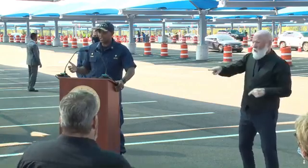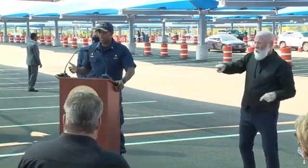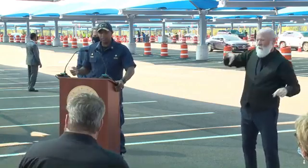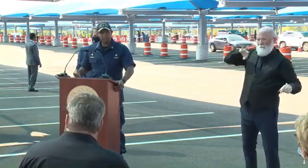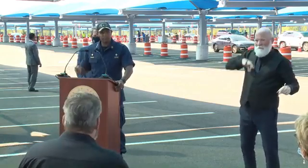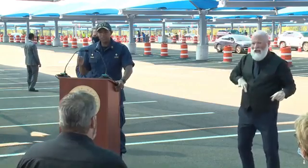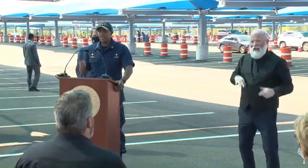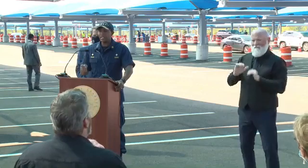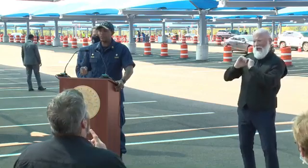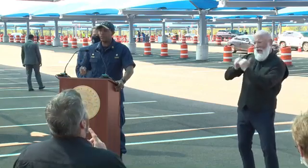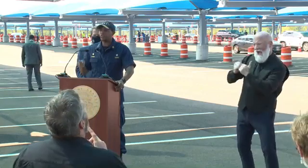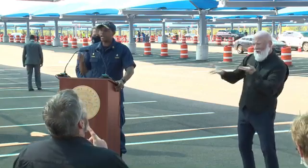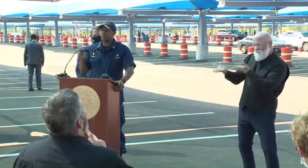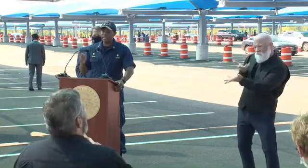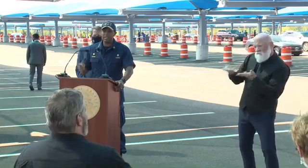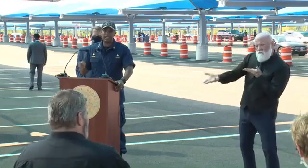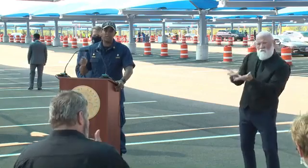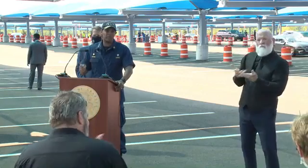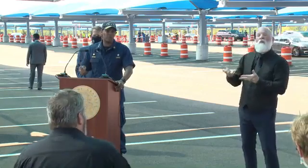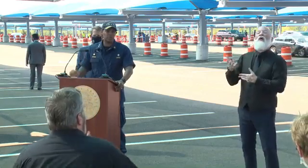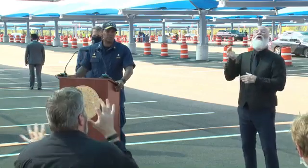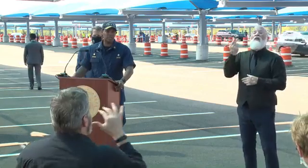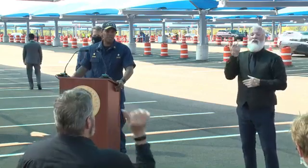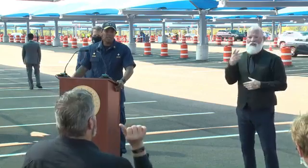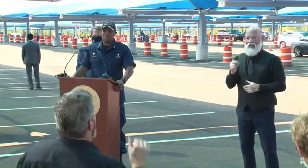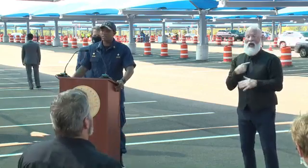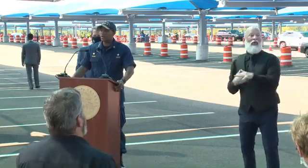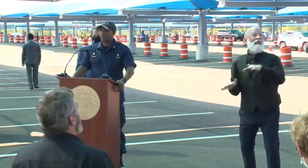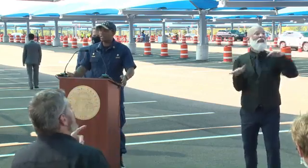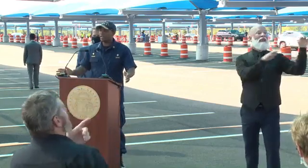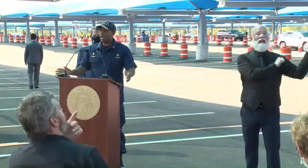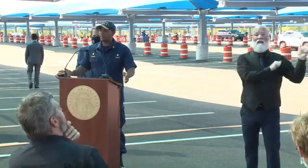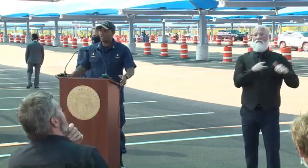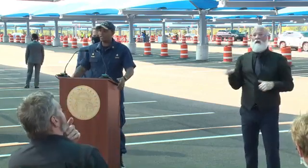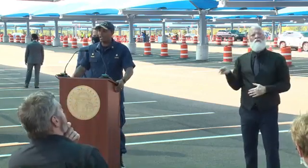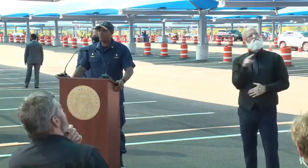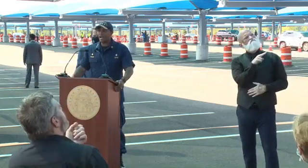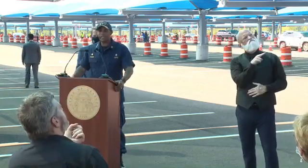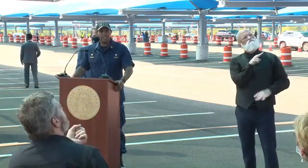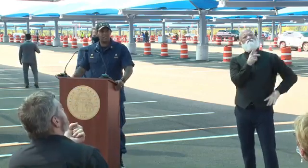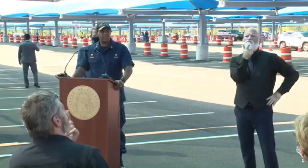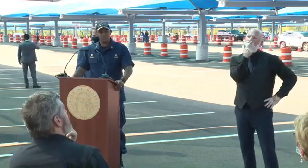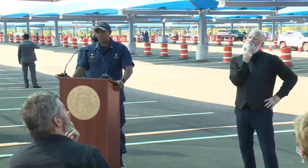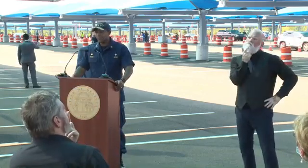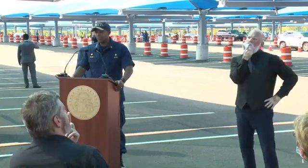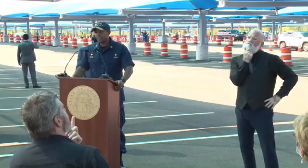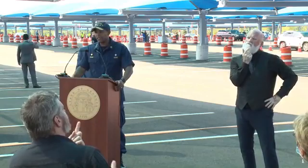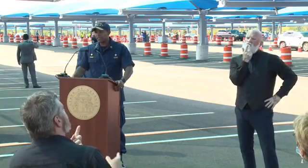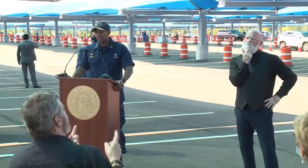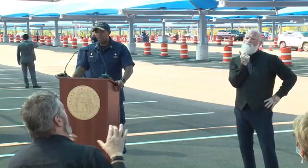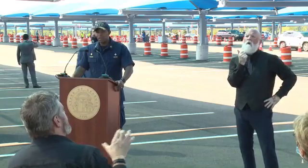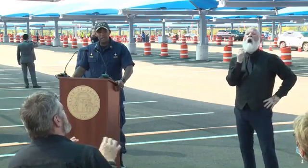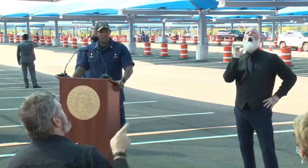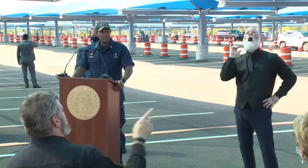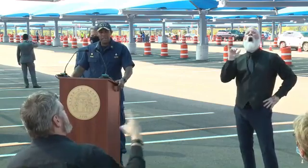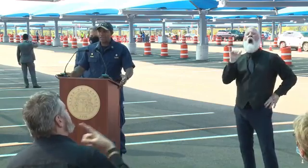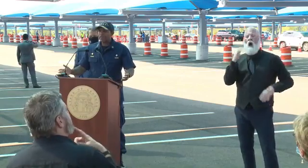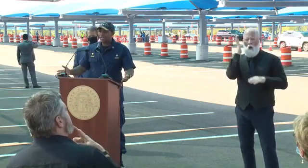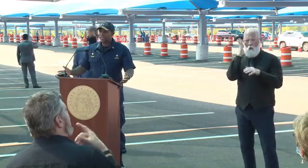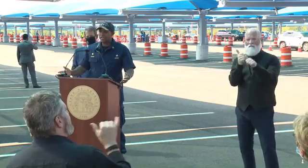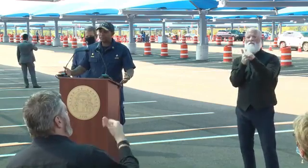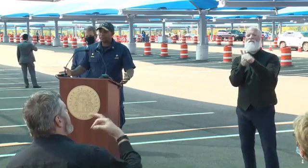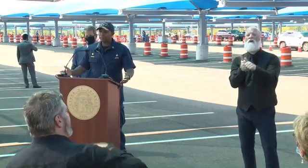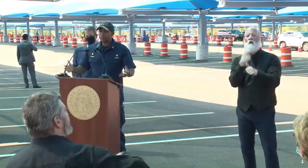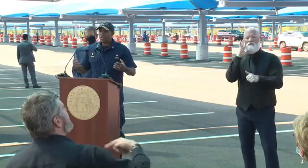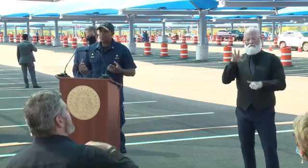it consistently than if we try to mandate or enforce. And so again, I've said I'm not against places